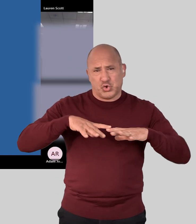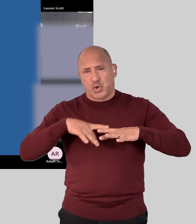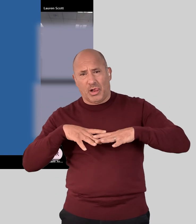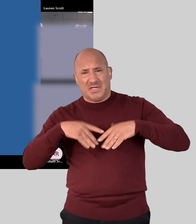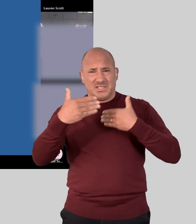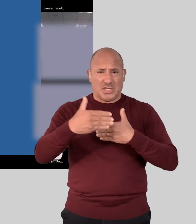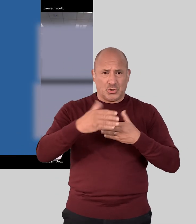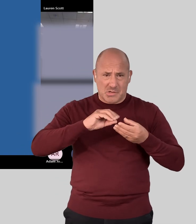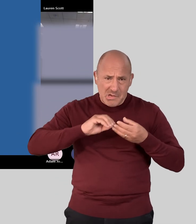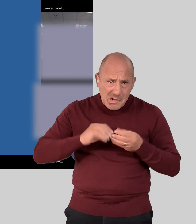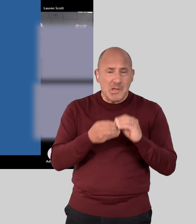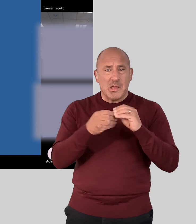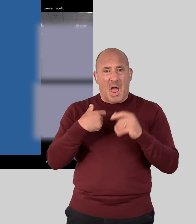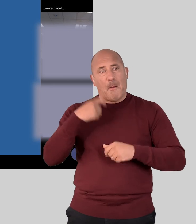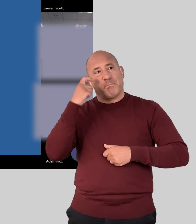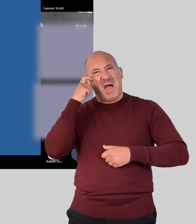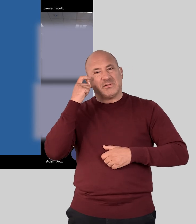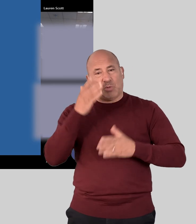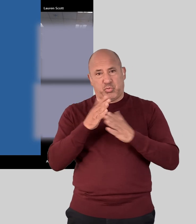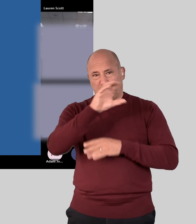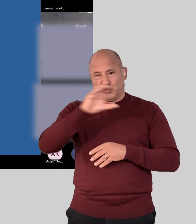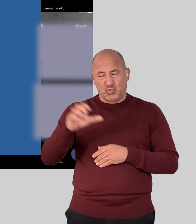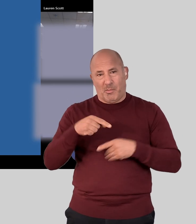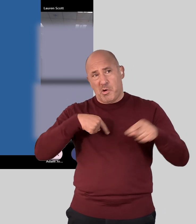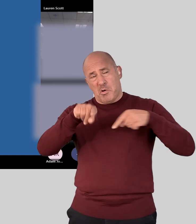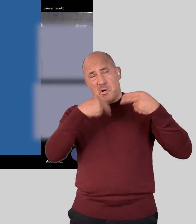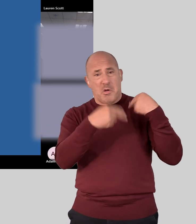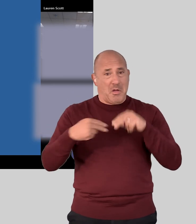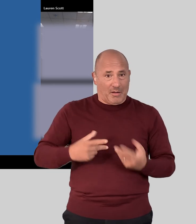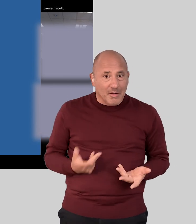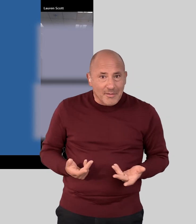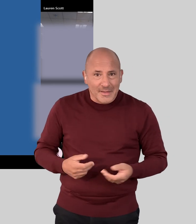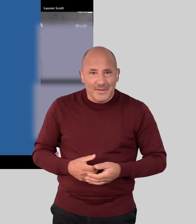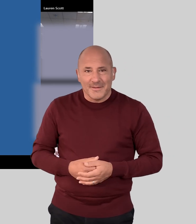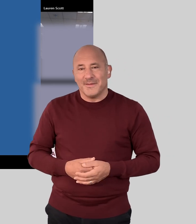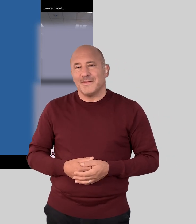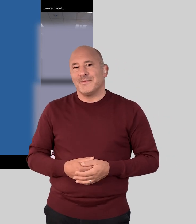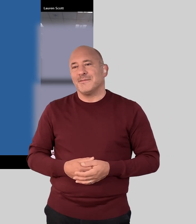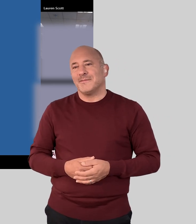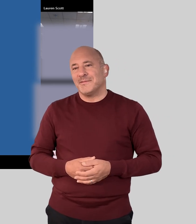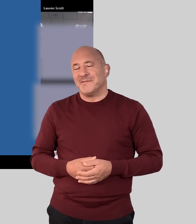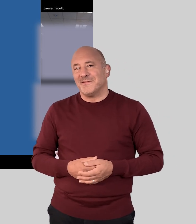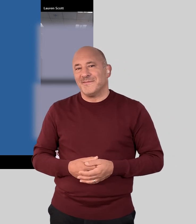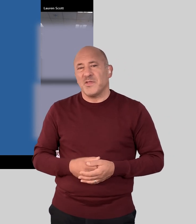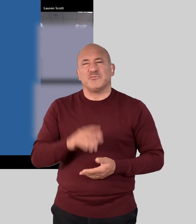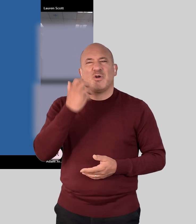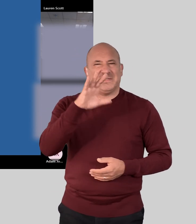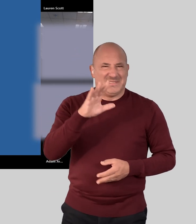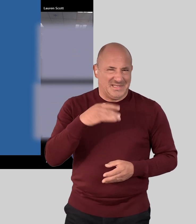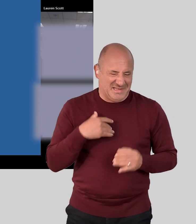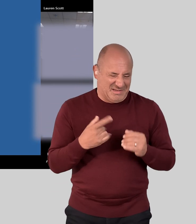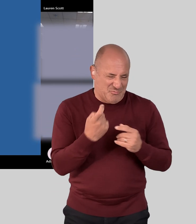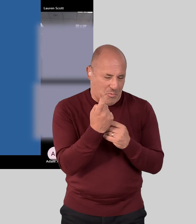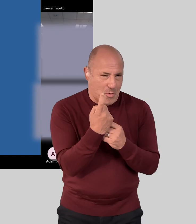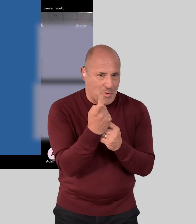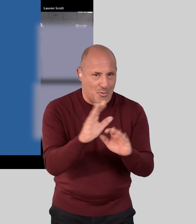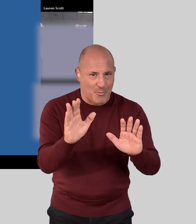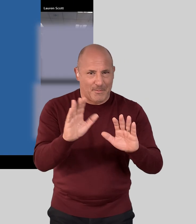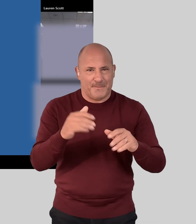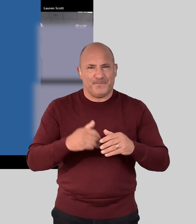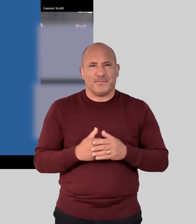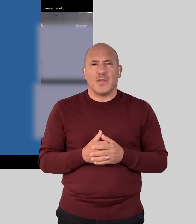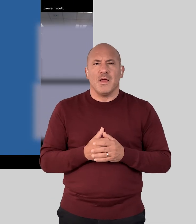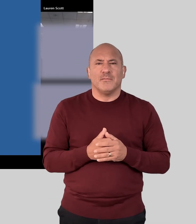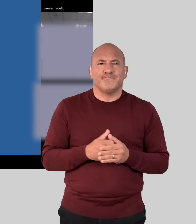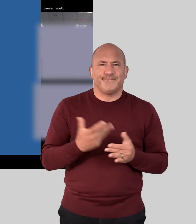hop choreo from our beds on Zoom. But I think it has to be, and also, sorry, this will be the last thing I say, like I do